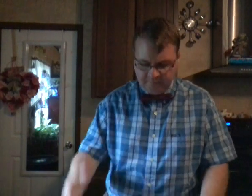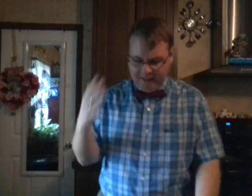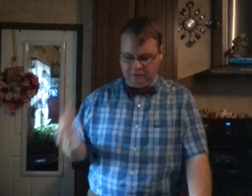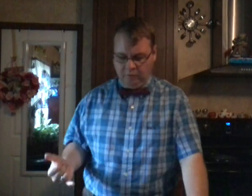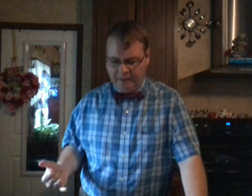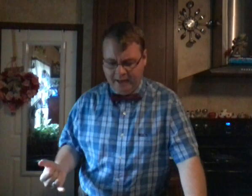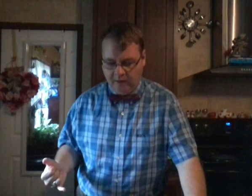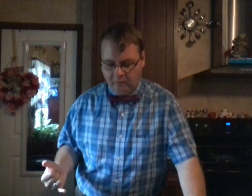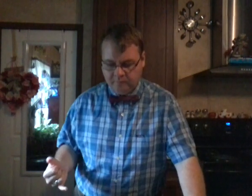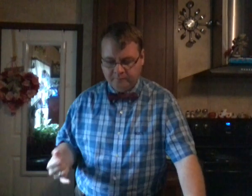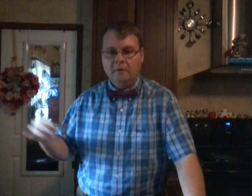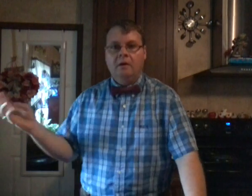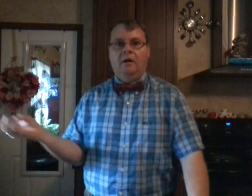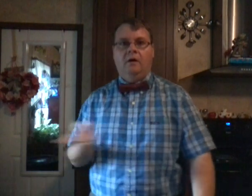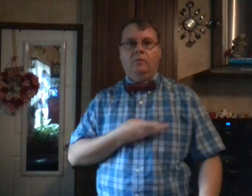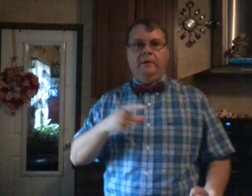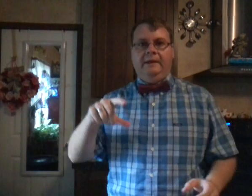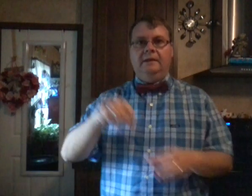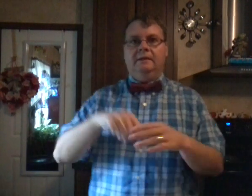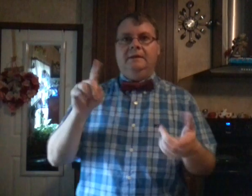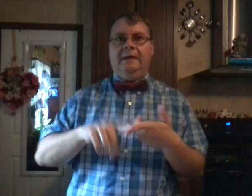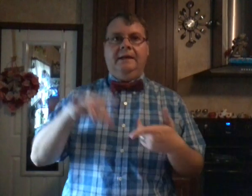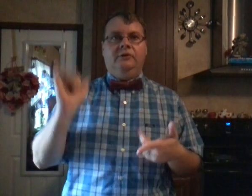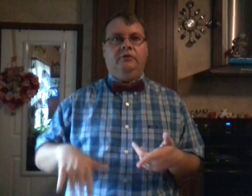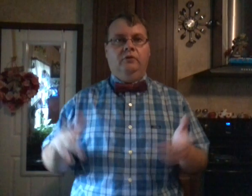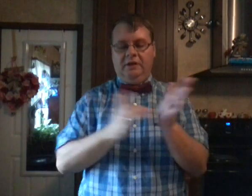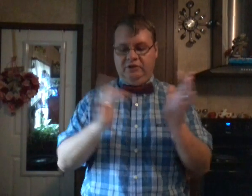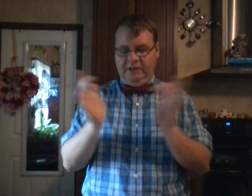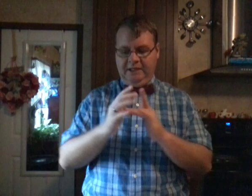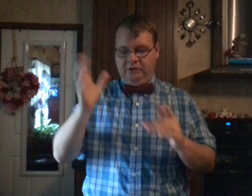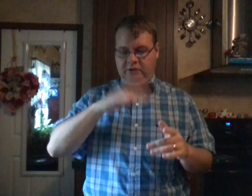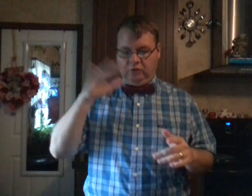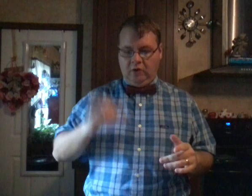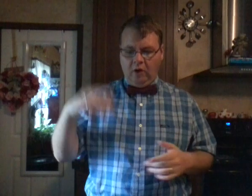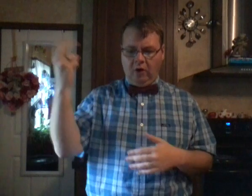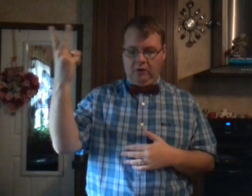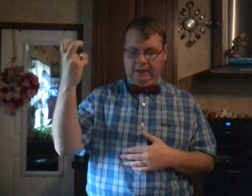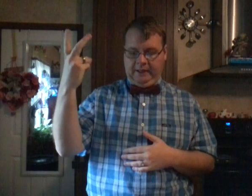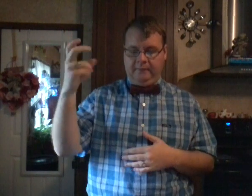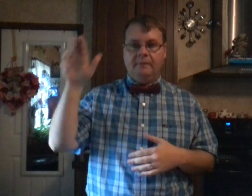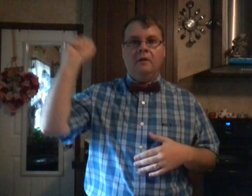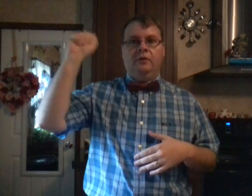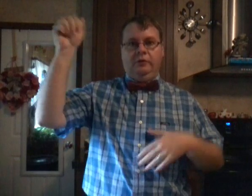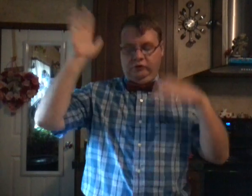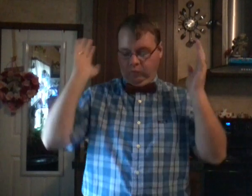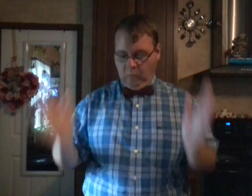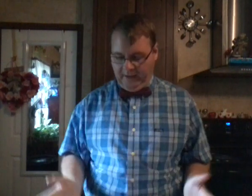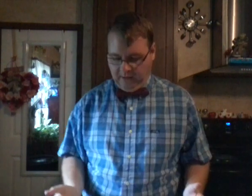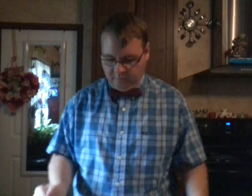And so now, we get into Jesus calling the twelve